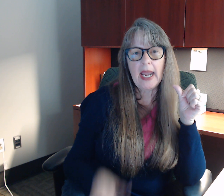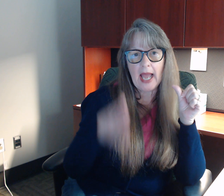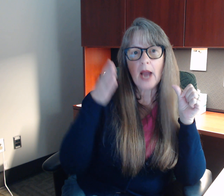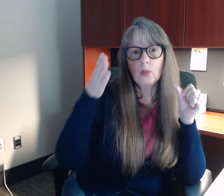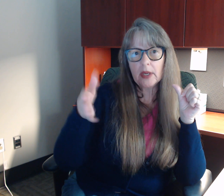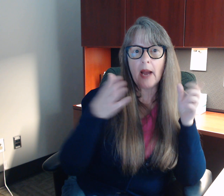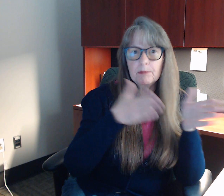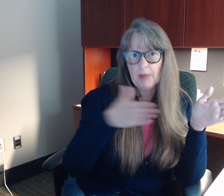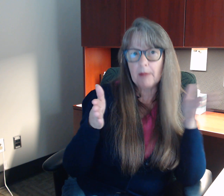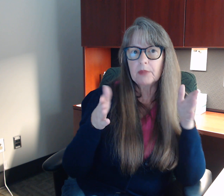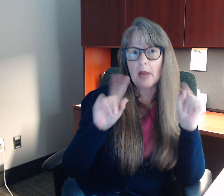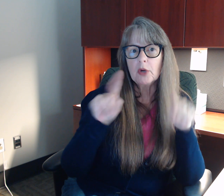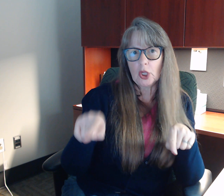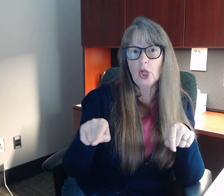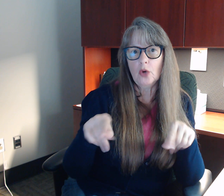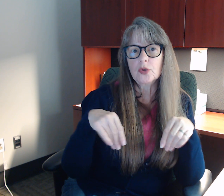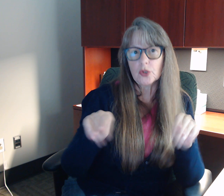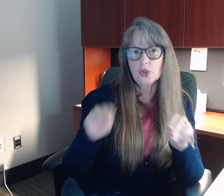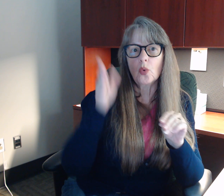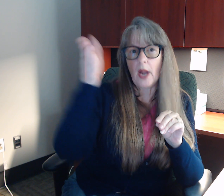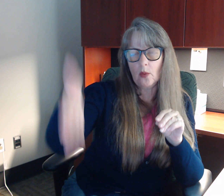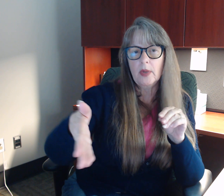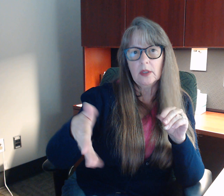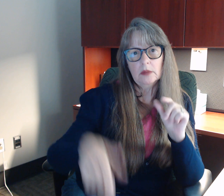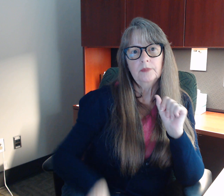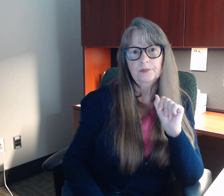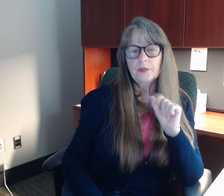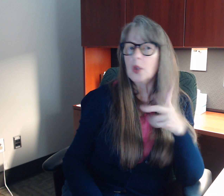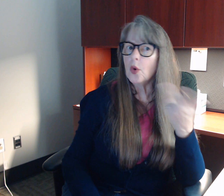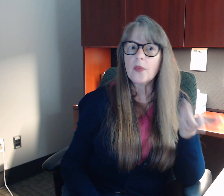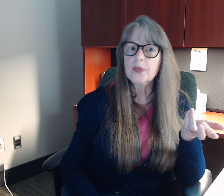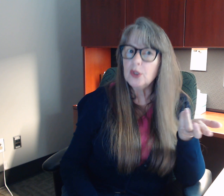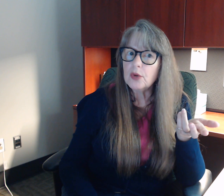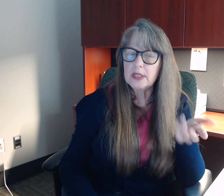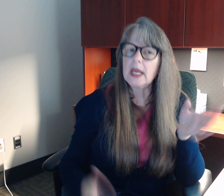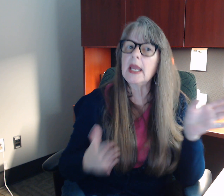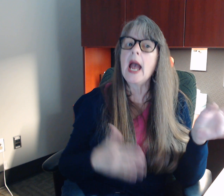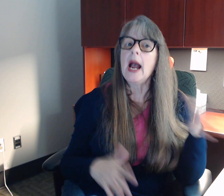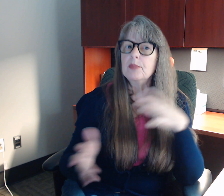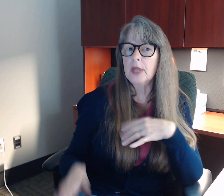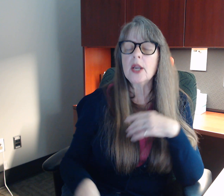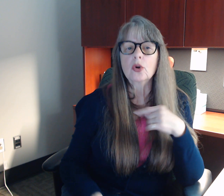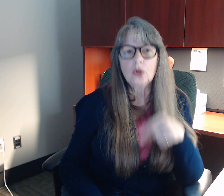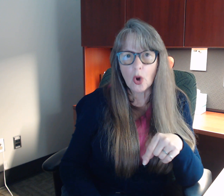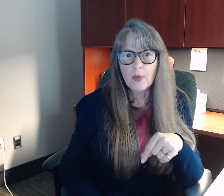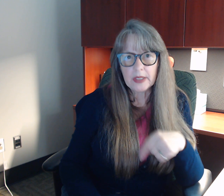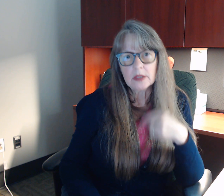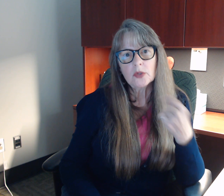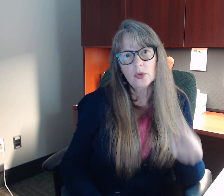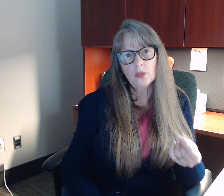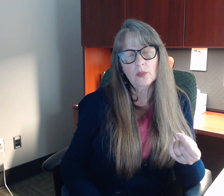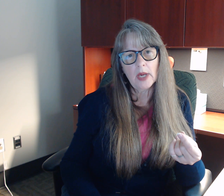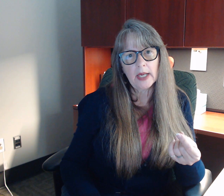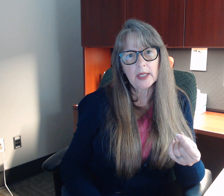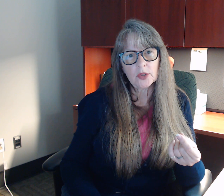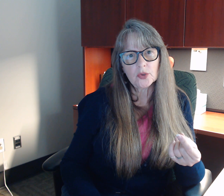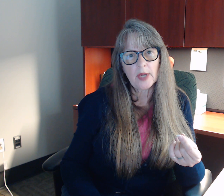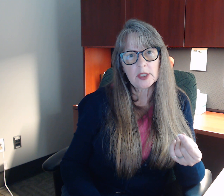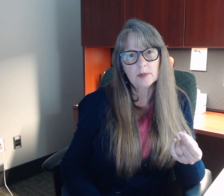I'm going to go to the store. I will. Then you could say, I plan on going to get the dress. But if